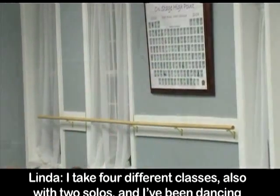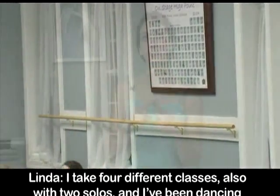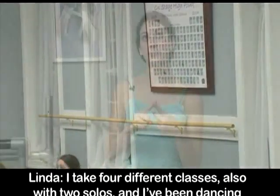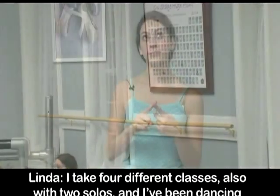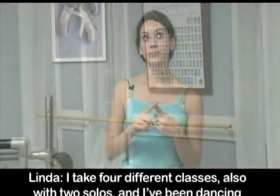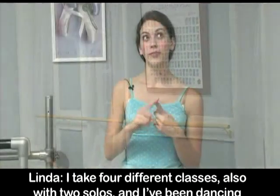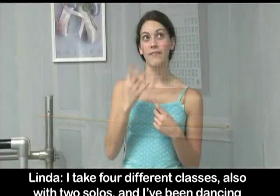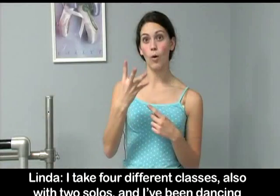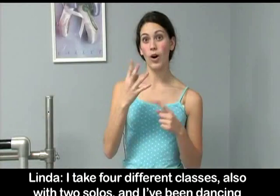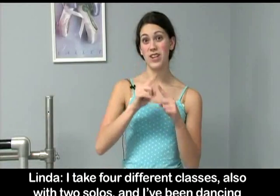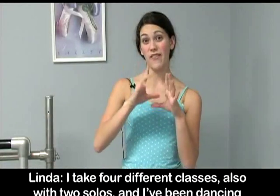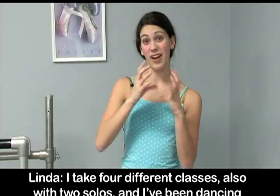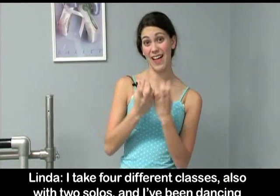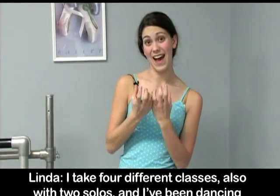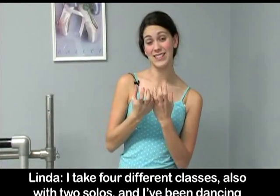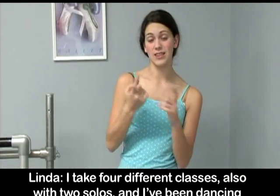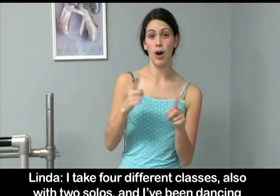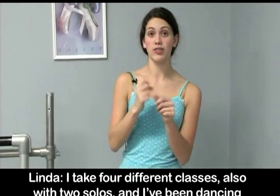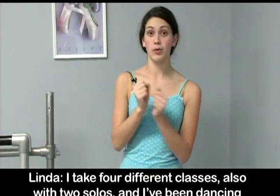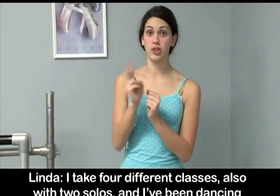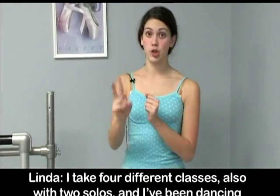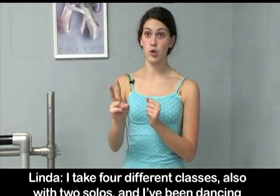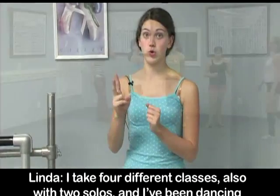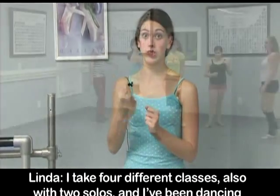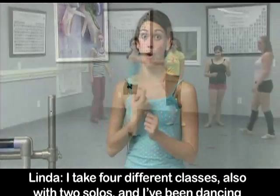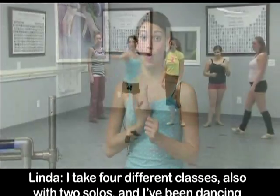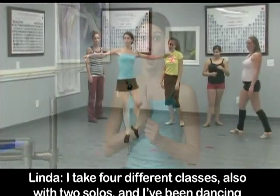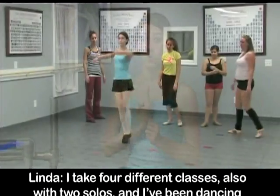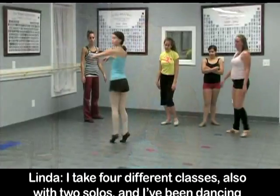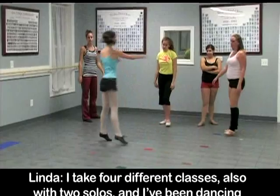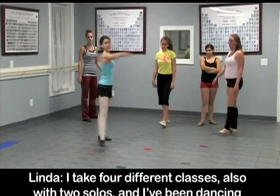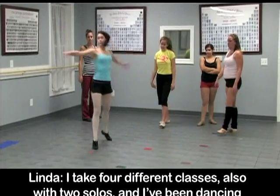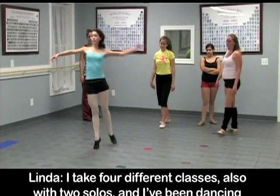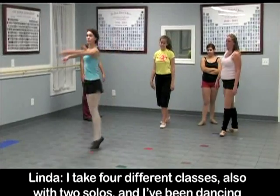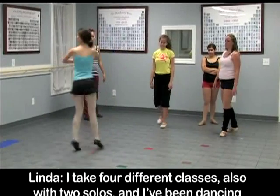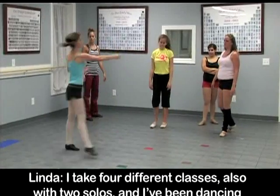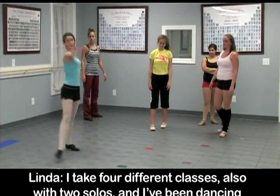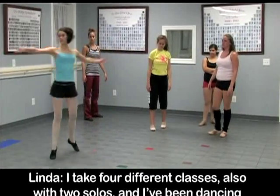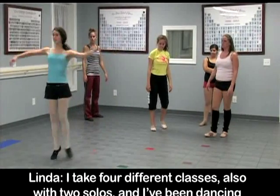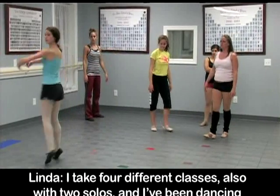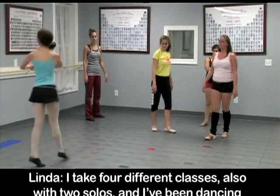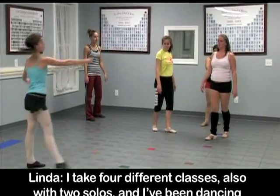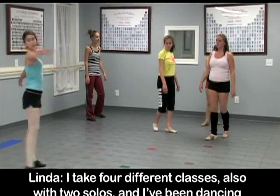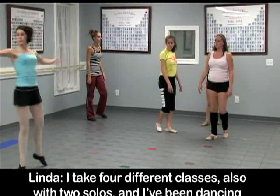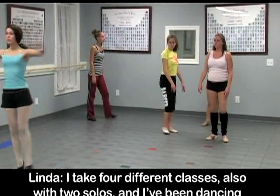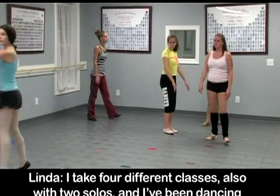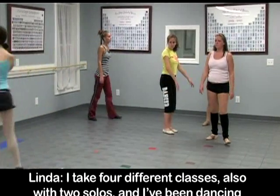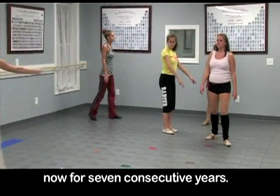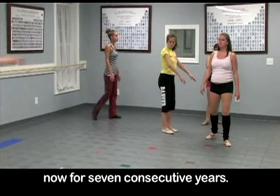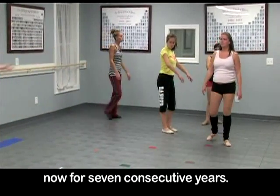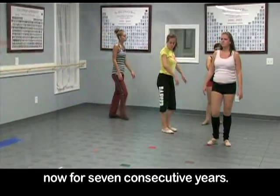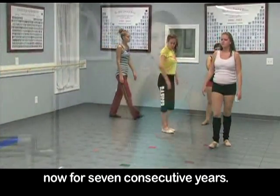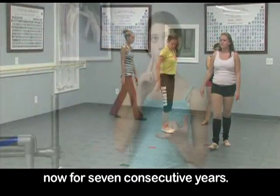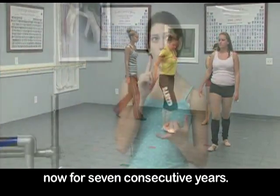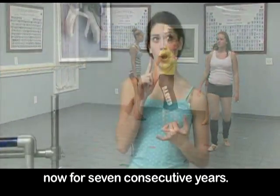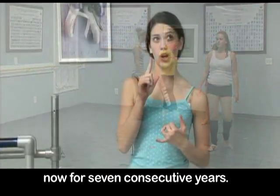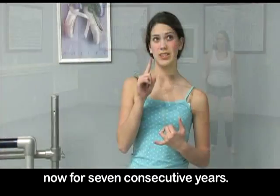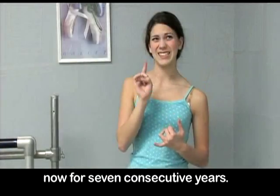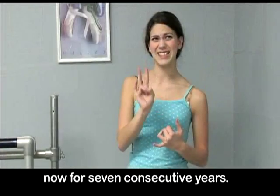take 4 different classes, also with 2 solos. And I've been dancing now for